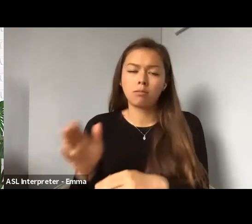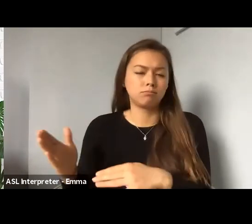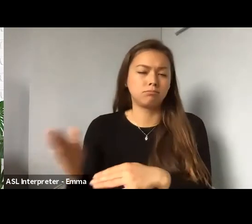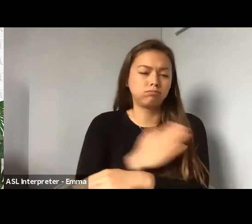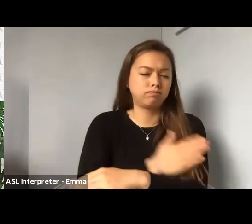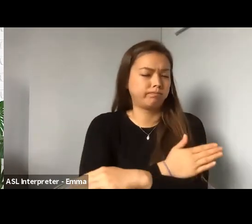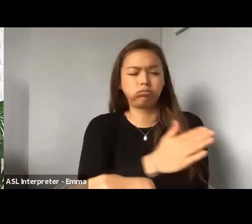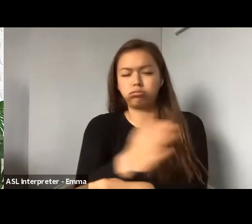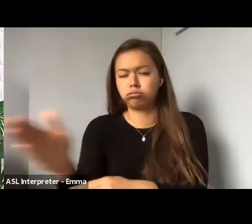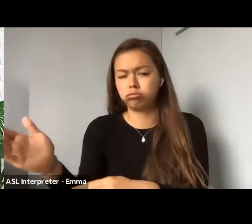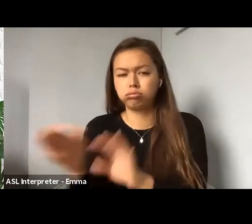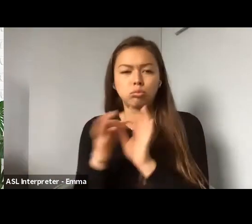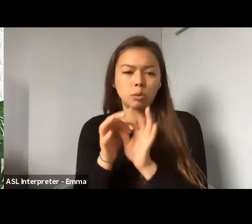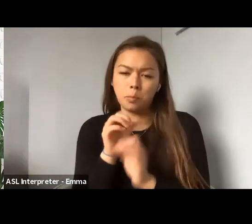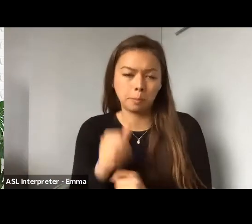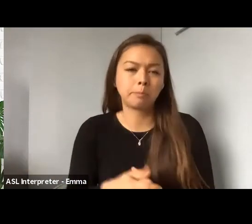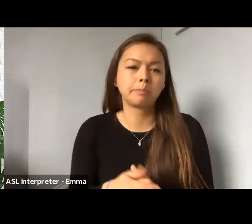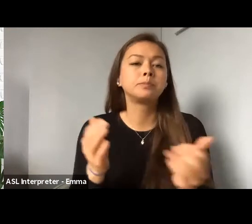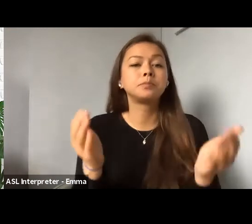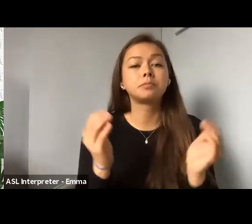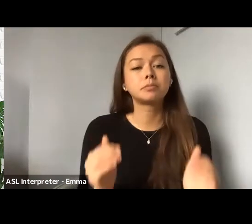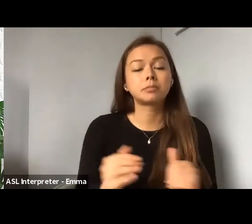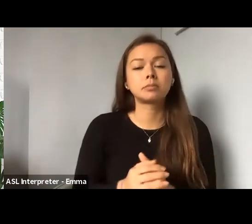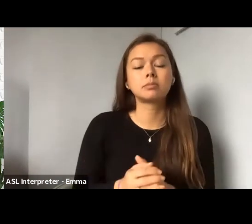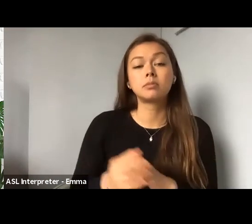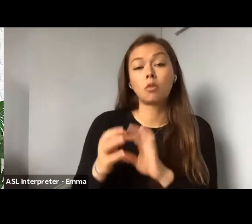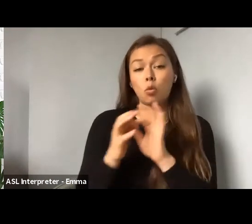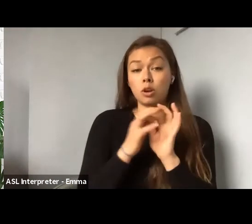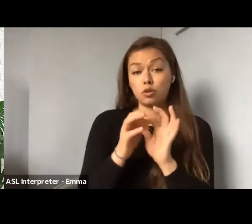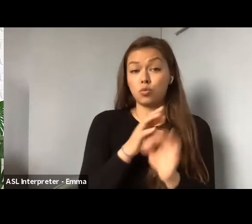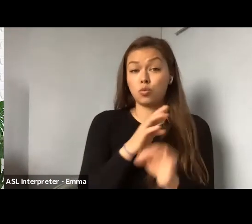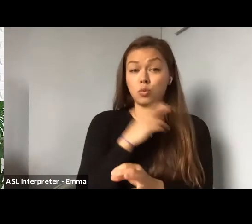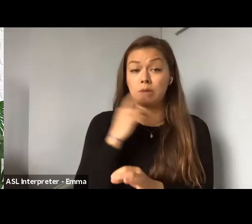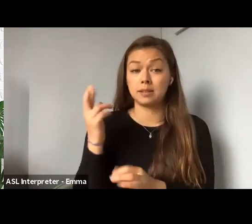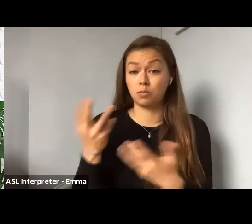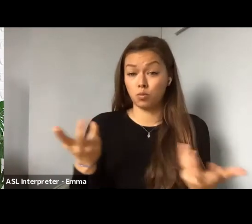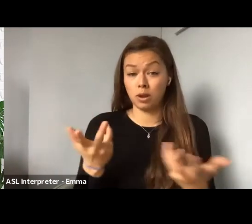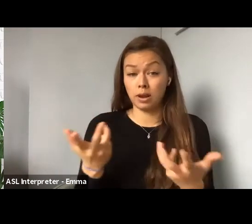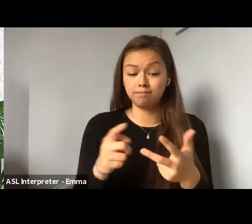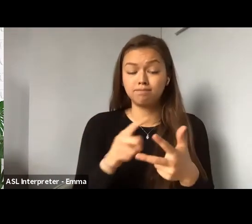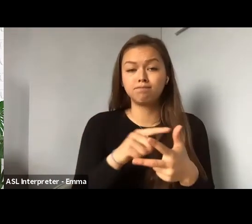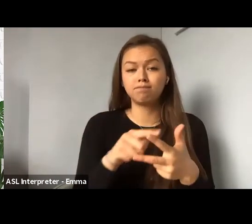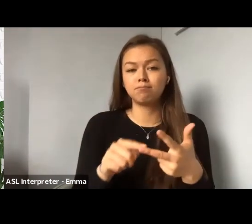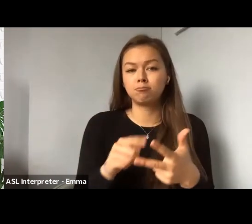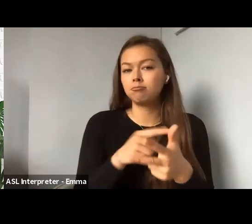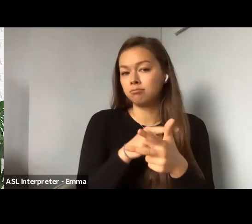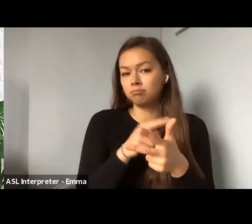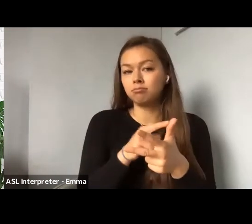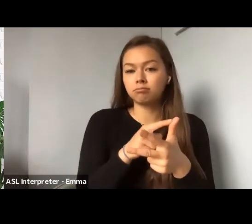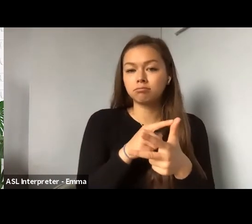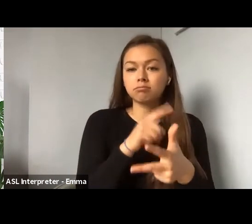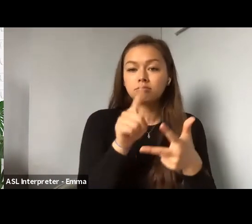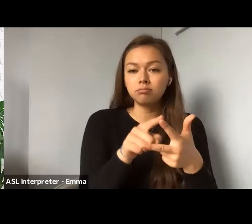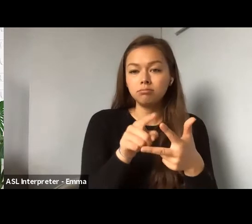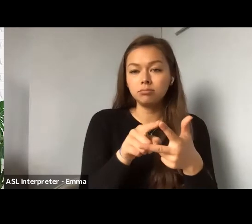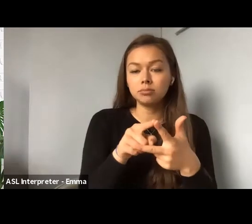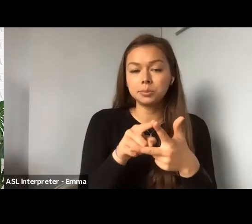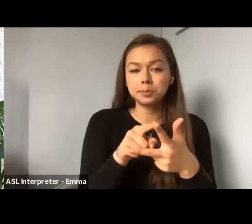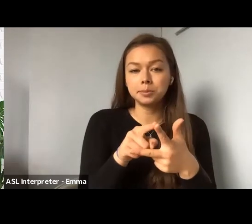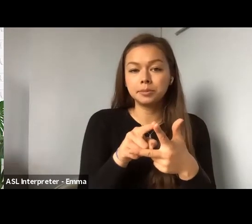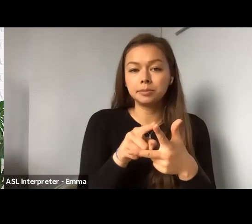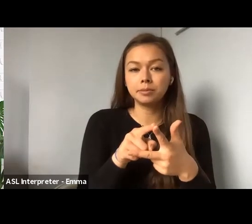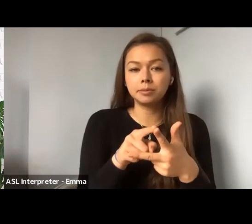So some of the relational risk factors in particular include negative interactions, relationship